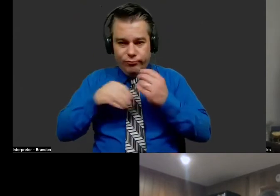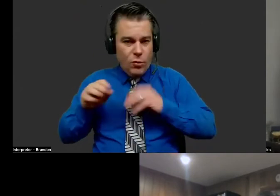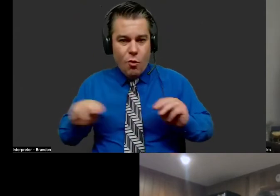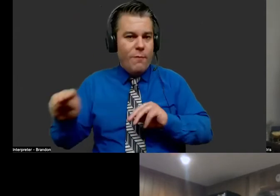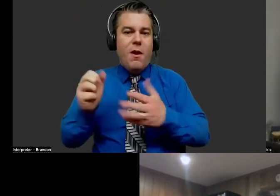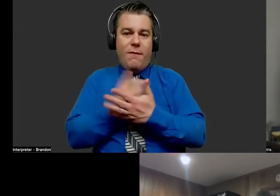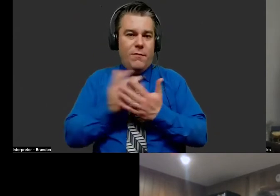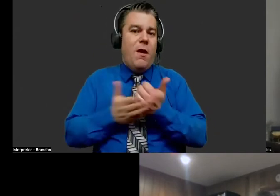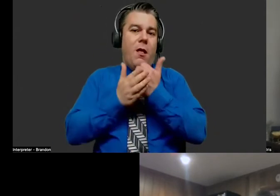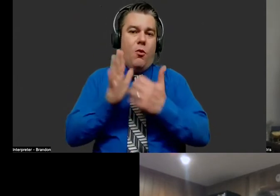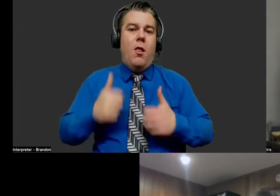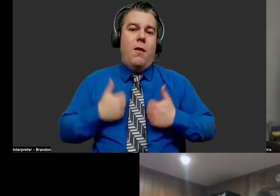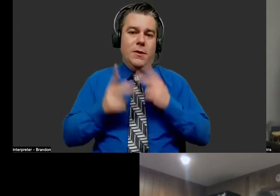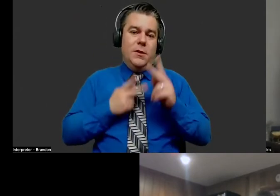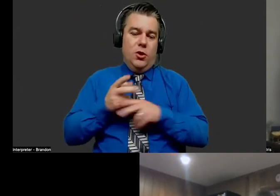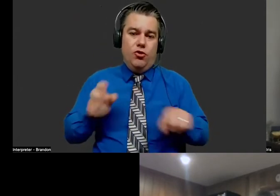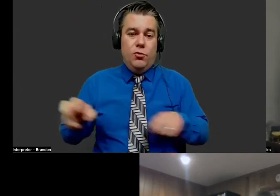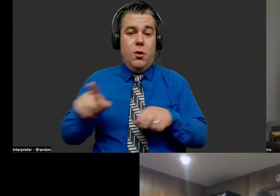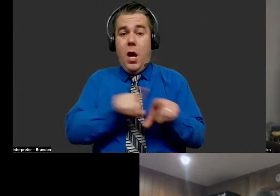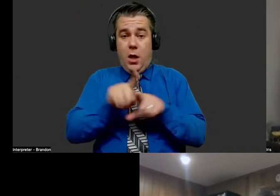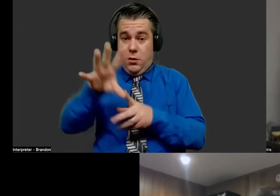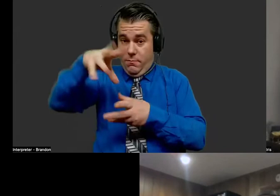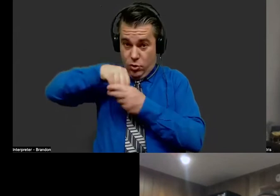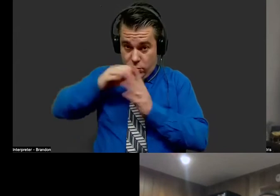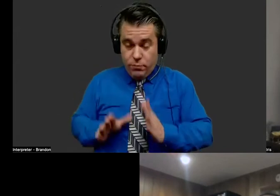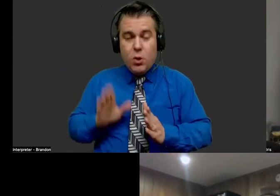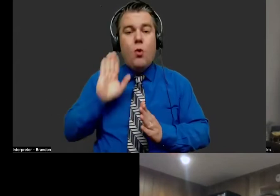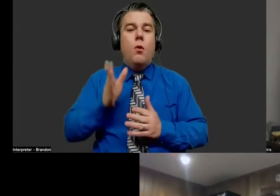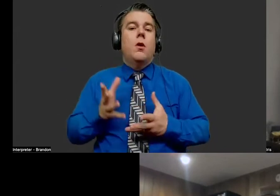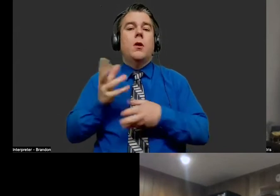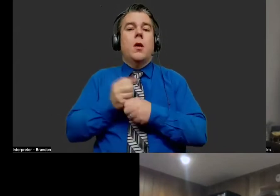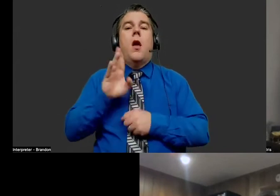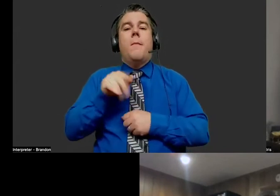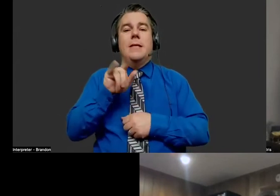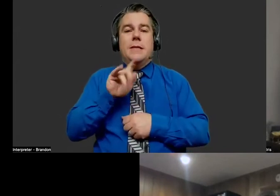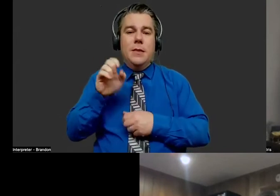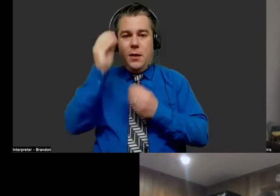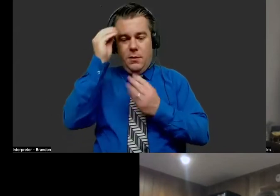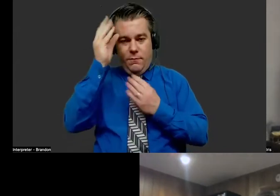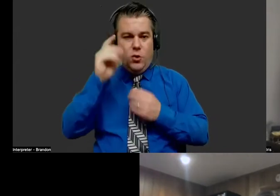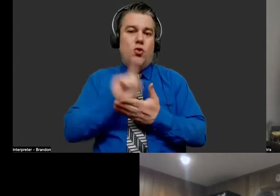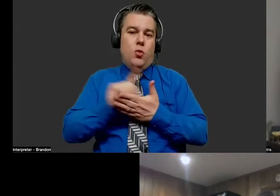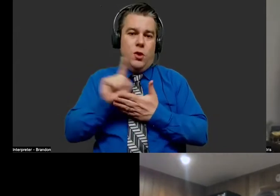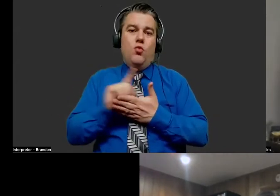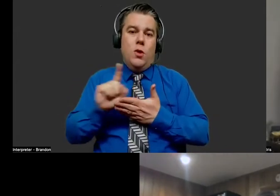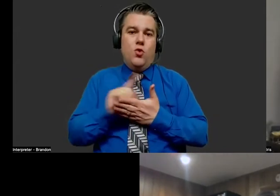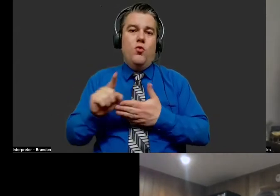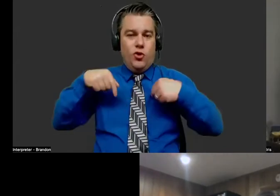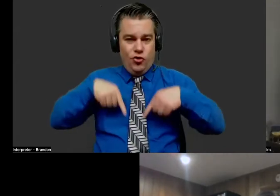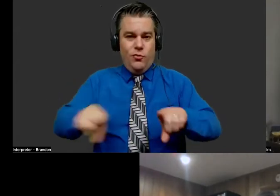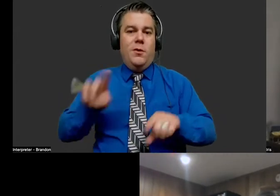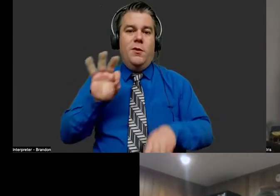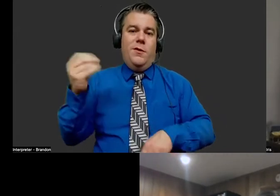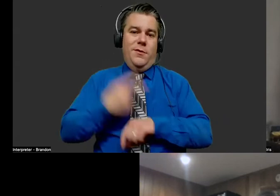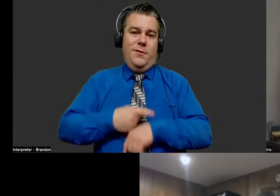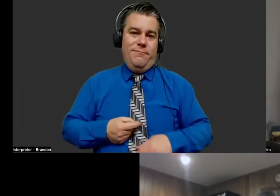your lifestyle journey. As a participant, you will receive updated content on a weekly basis during the 90-day program. So